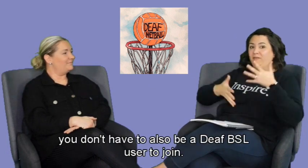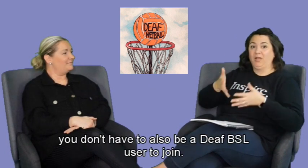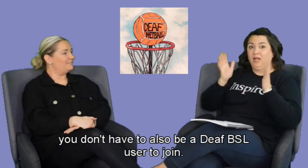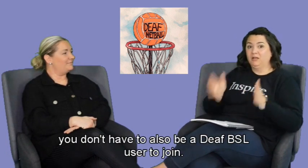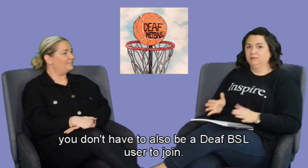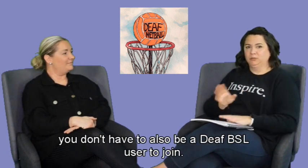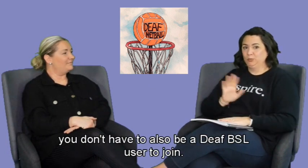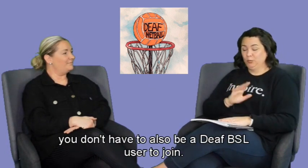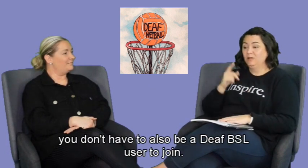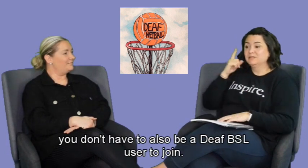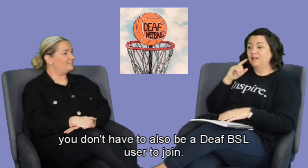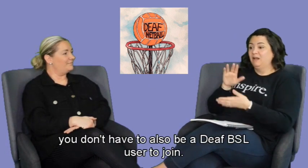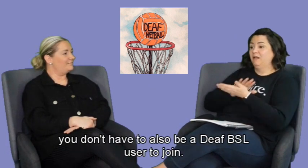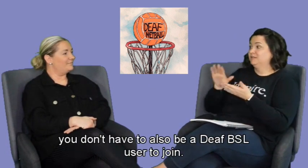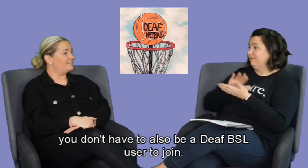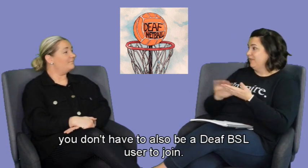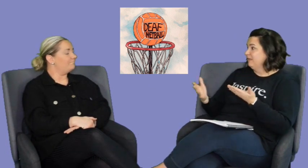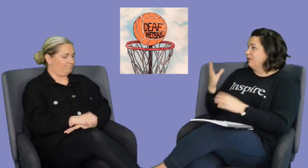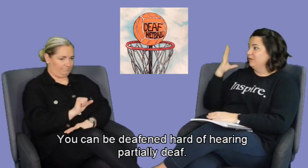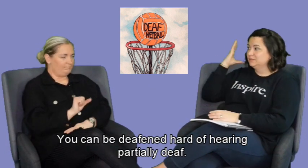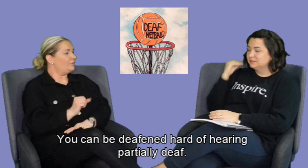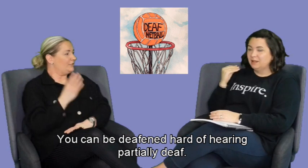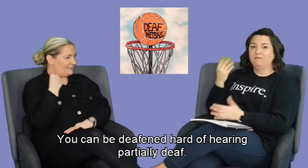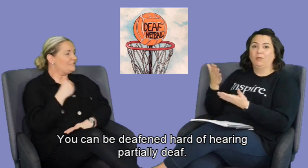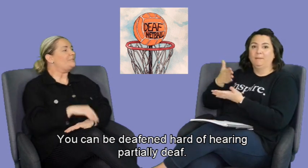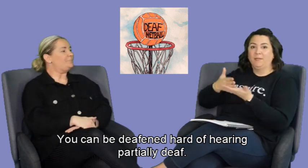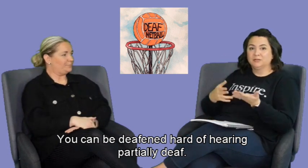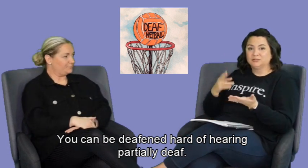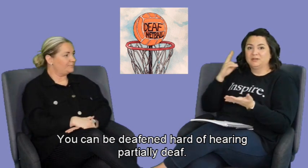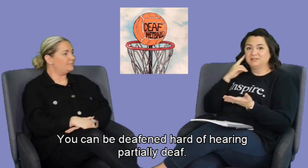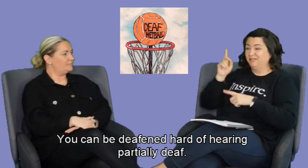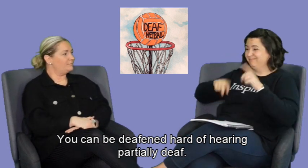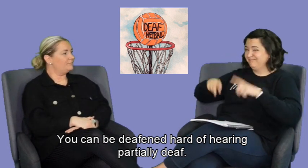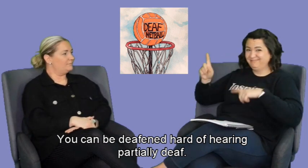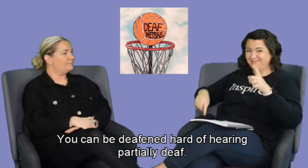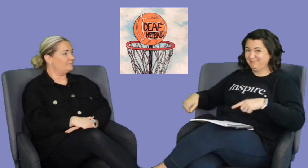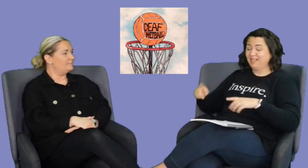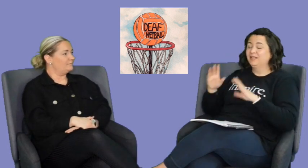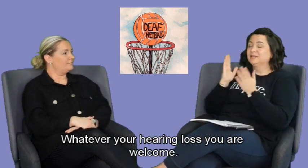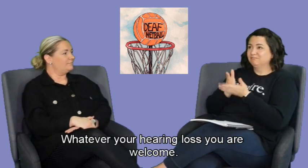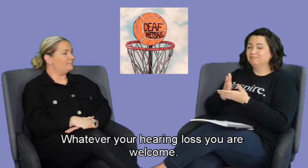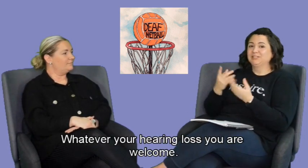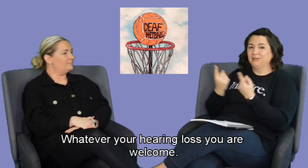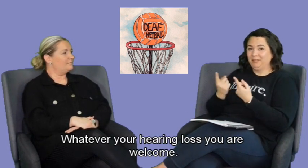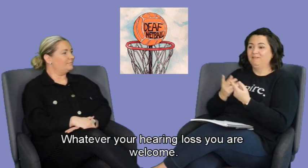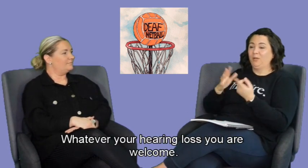to also be a deaf BSL user to join. You can be deafened, hard of hearing, partially deaf. Whatever your hearing loss, you are